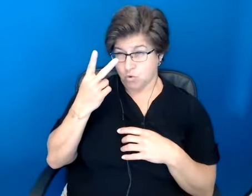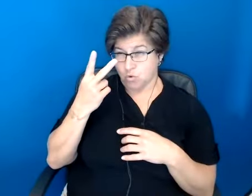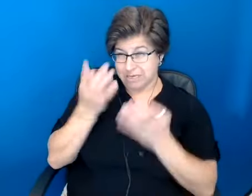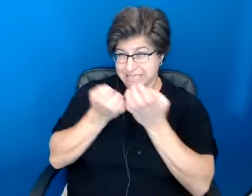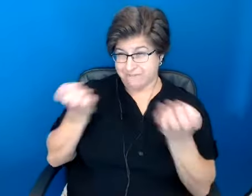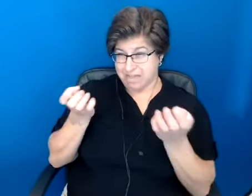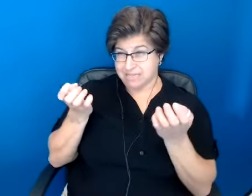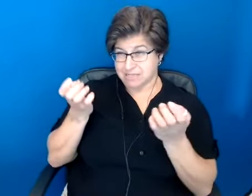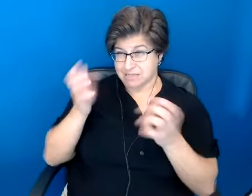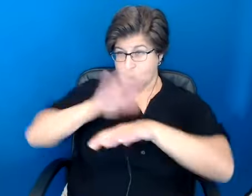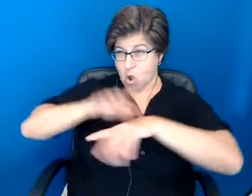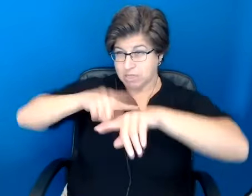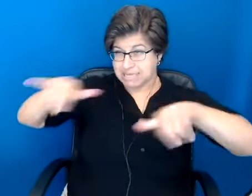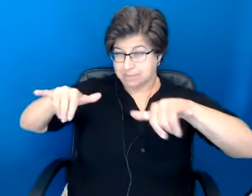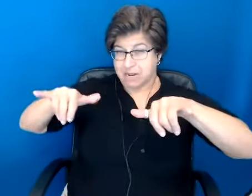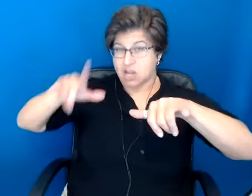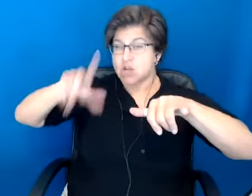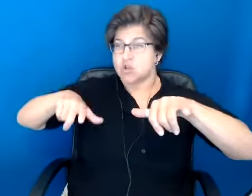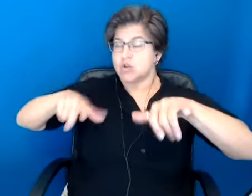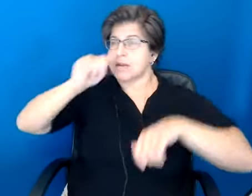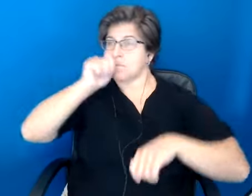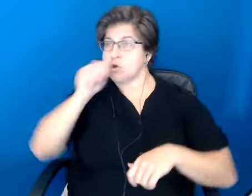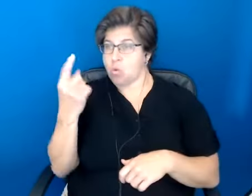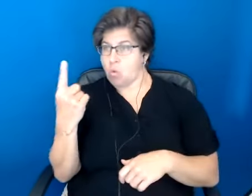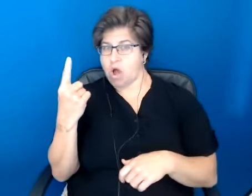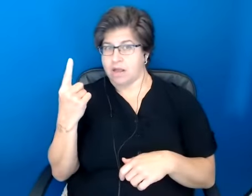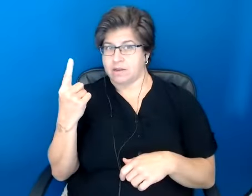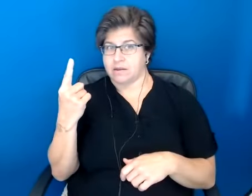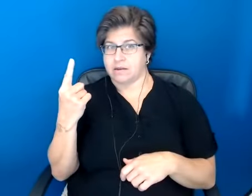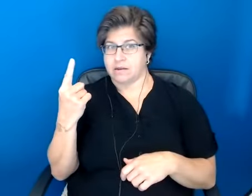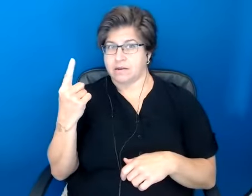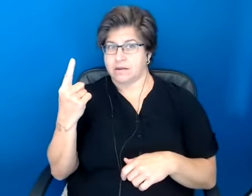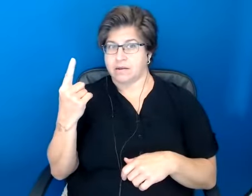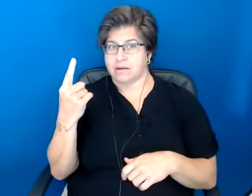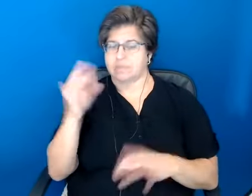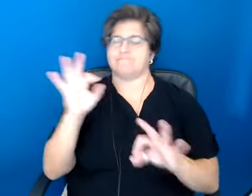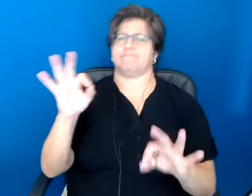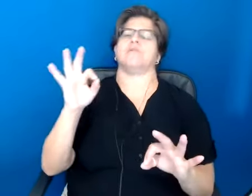I'm having a horrible echo and feedback. Do you have two devices on?